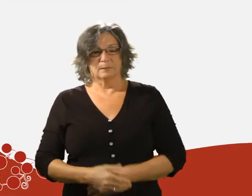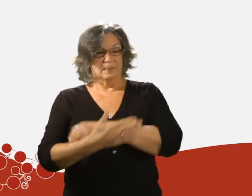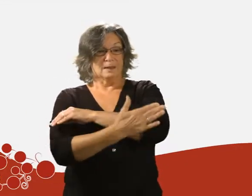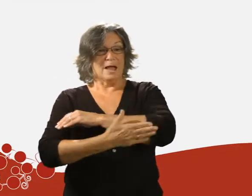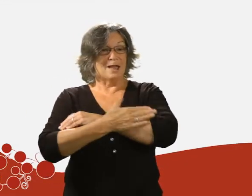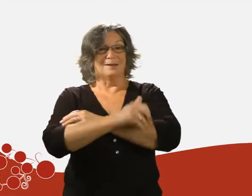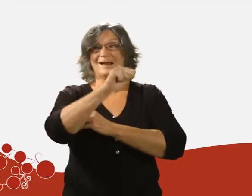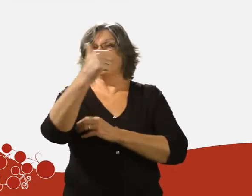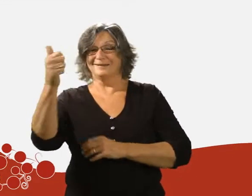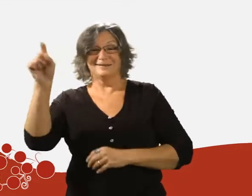States.